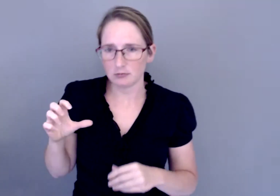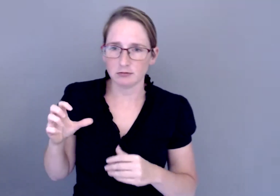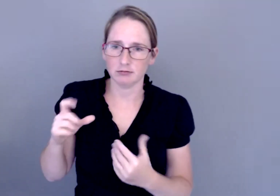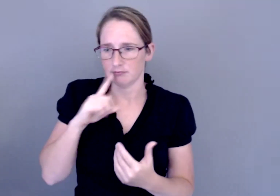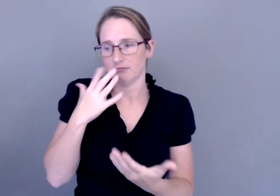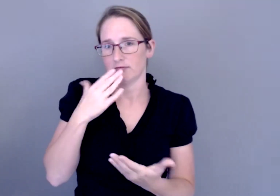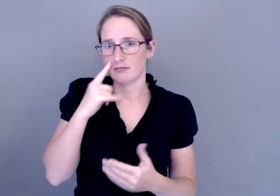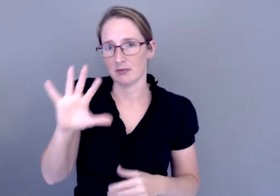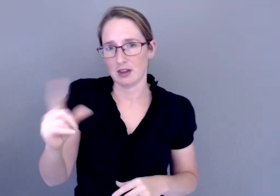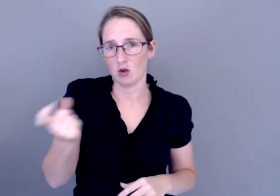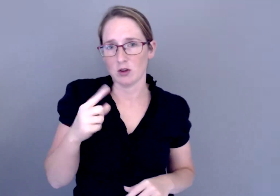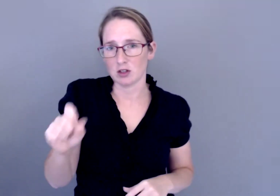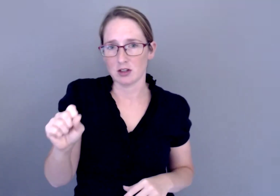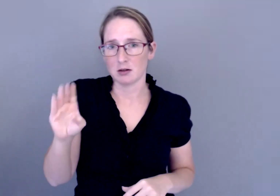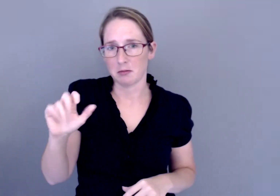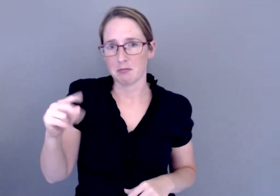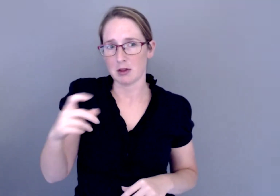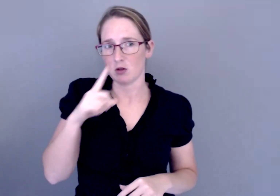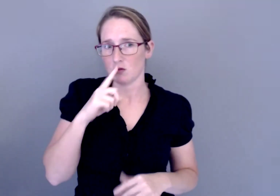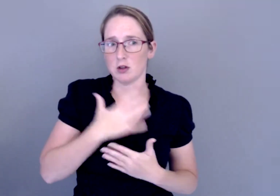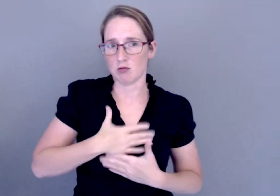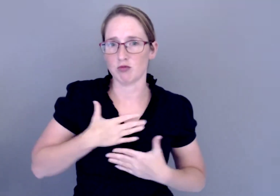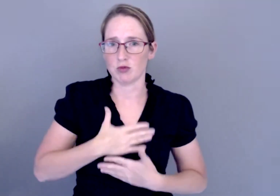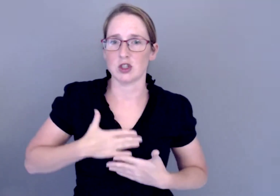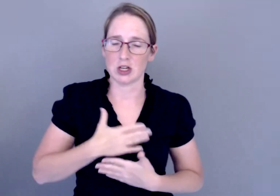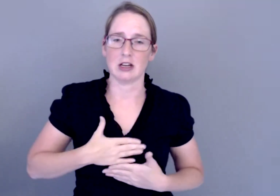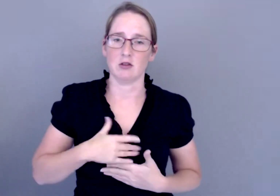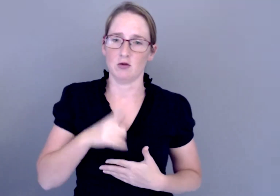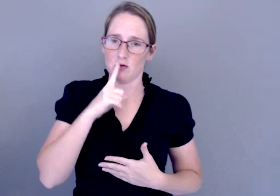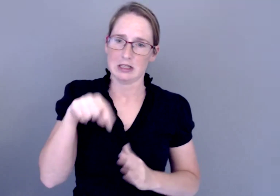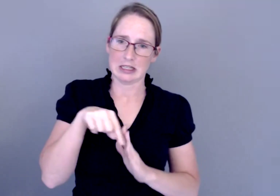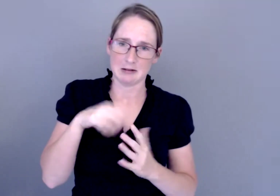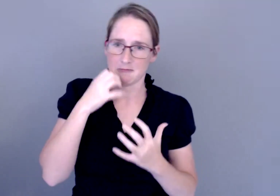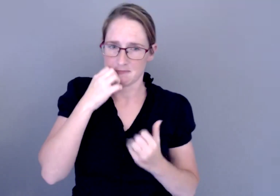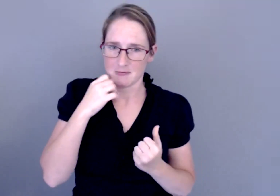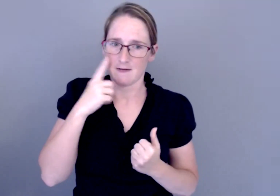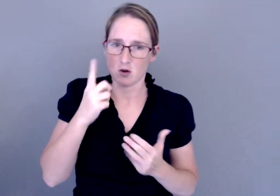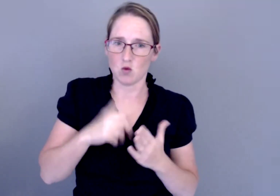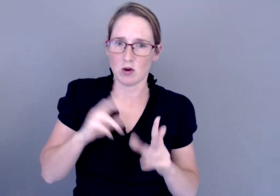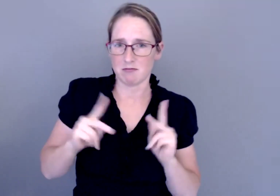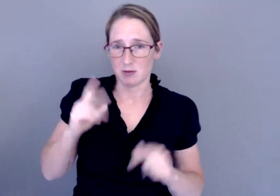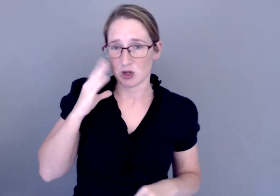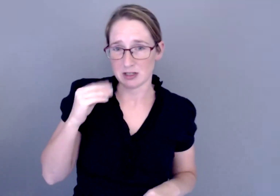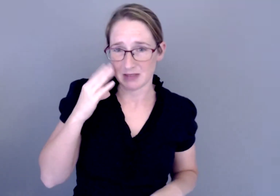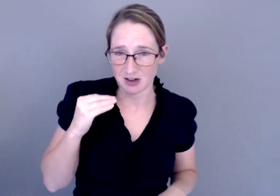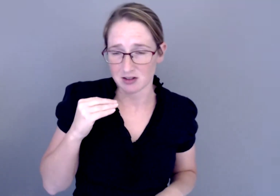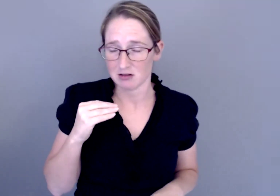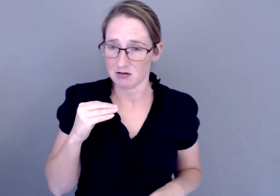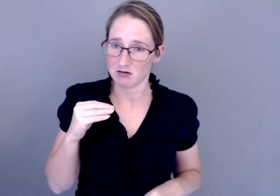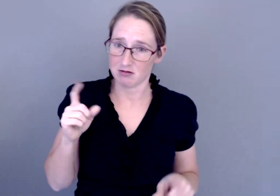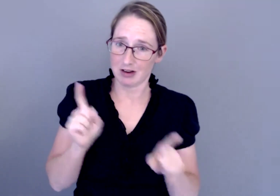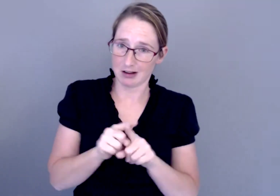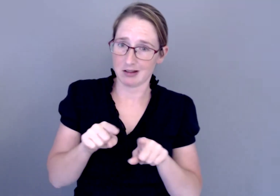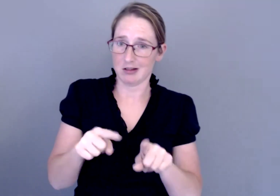for the question, Beth, and just really appreciate just the deep compassion for what folks are having to experience as we